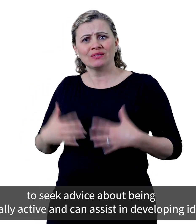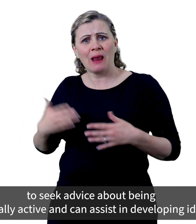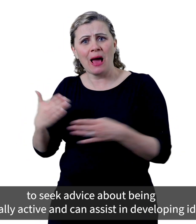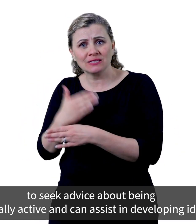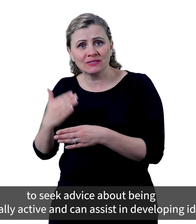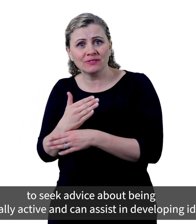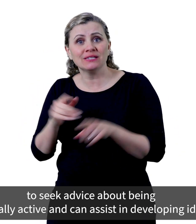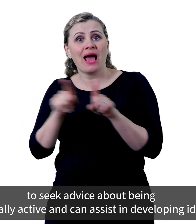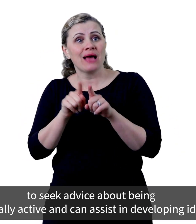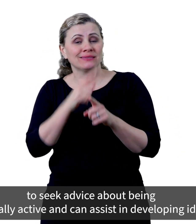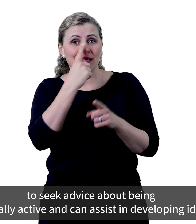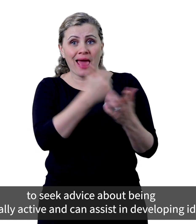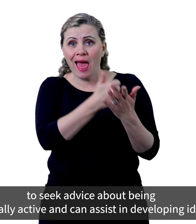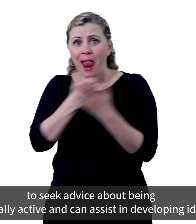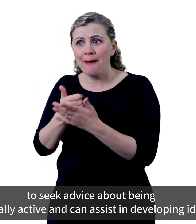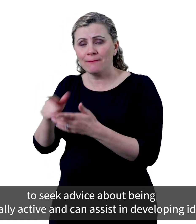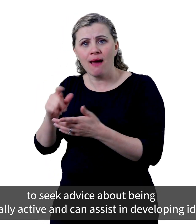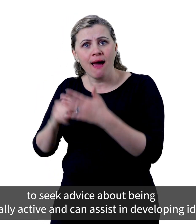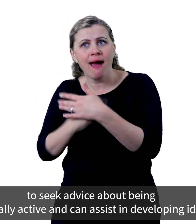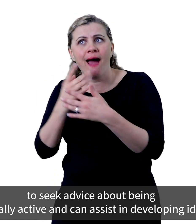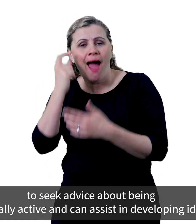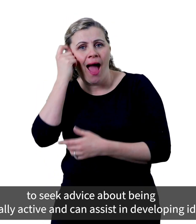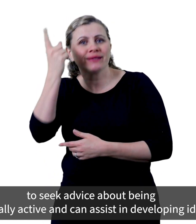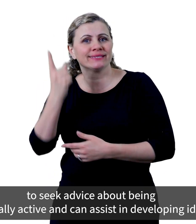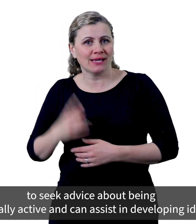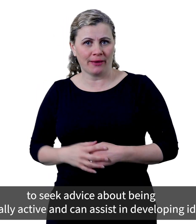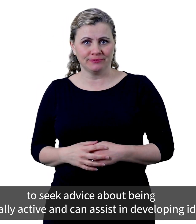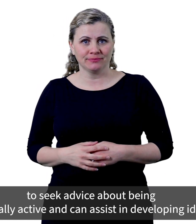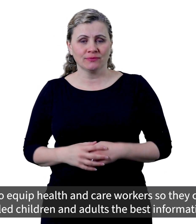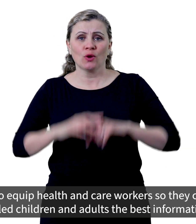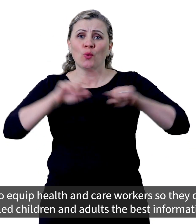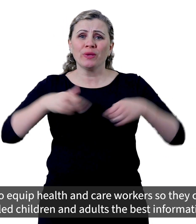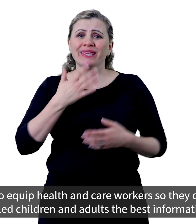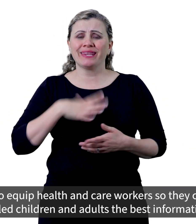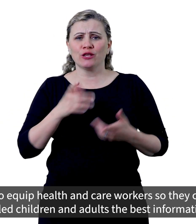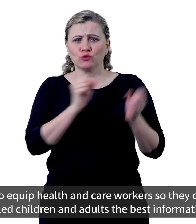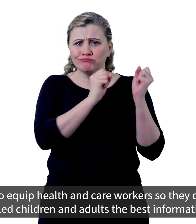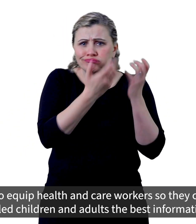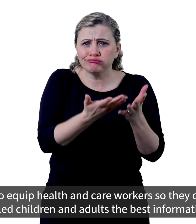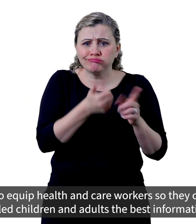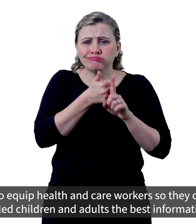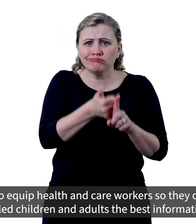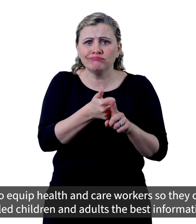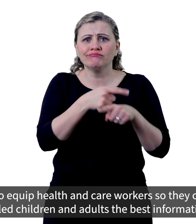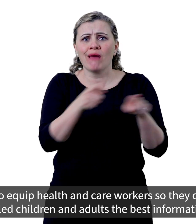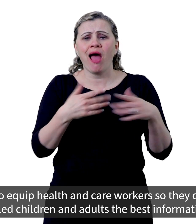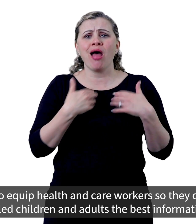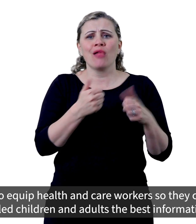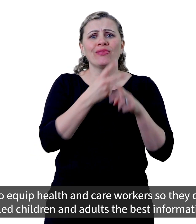active and can assist in developing ideas. We need to equip health and care workers so they can give